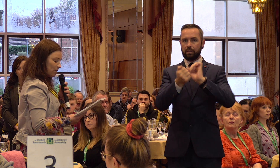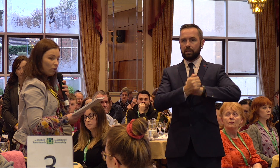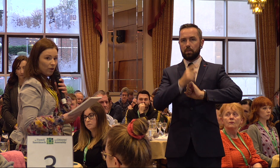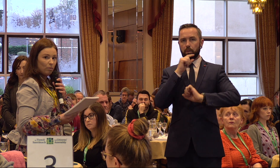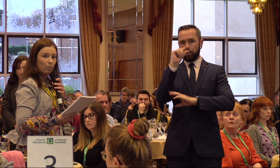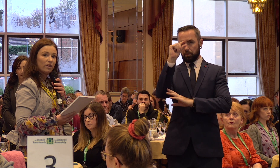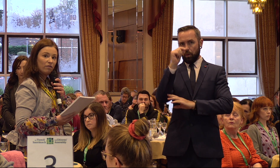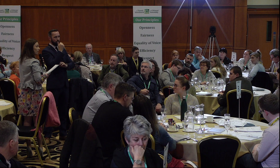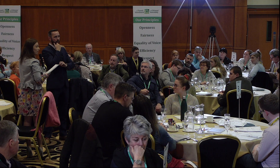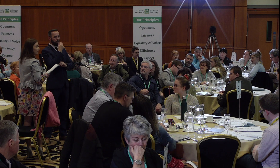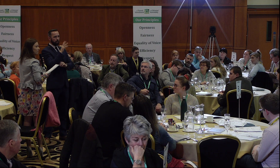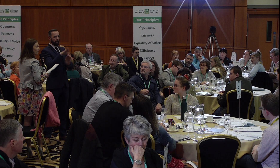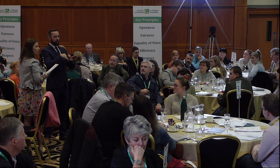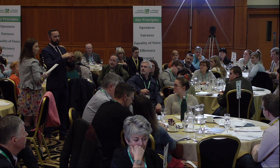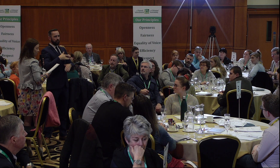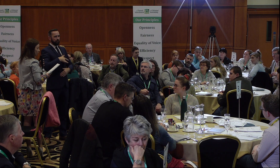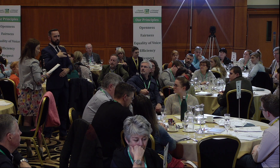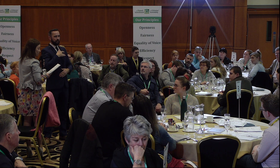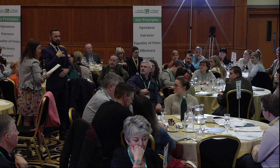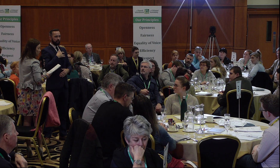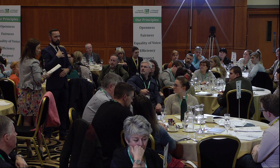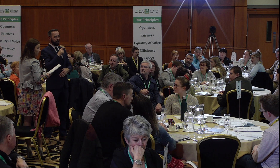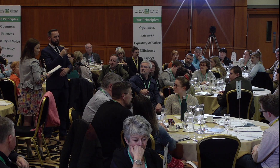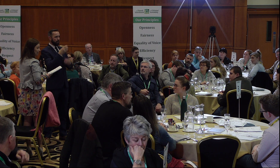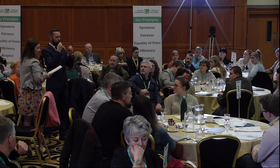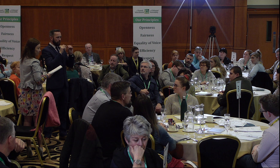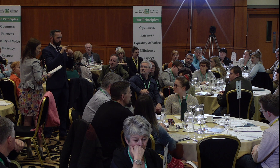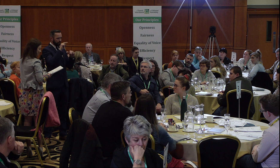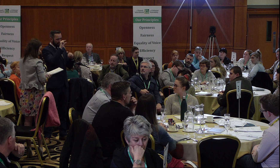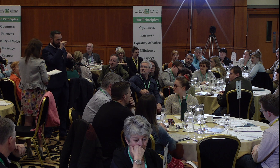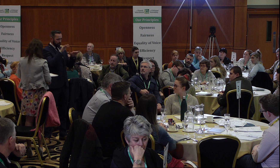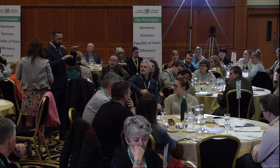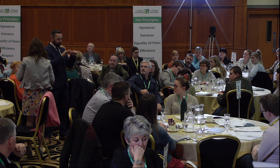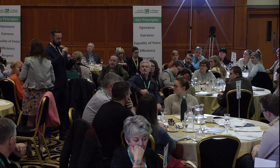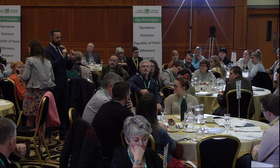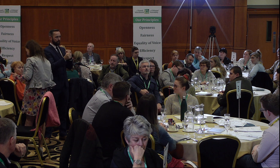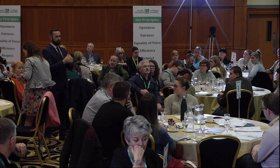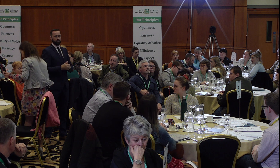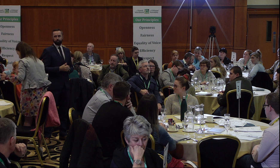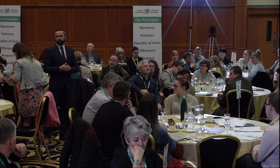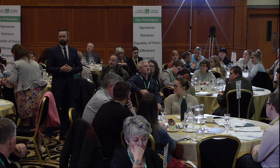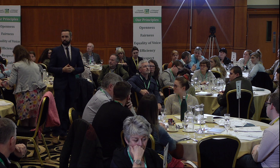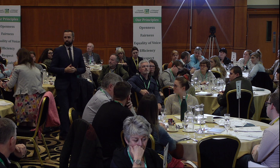was a small number where they feel that their opinions would have changed slightly.